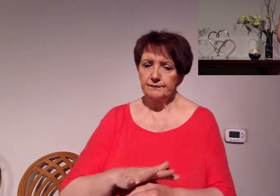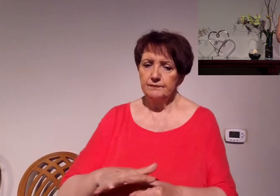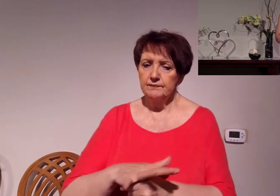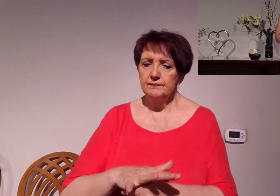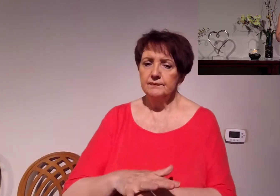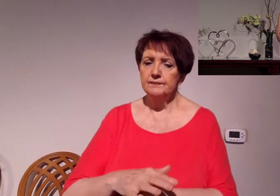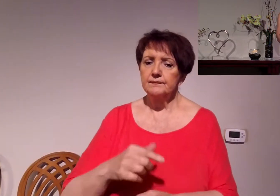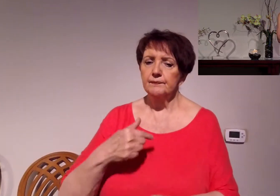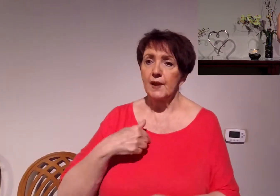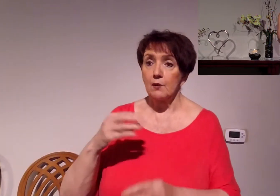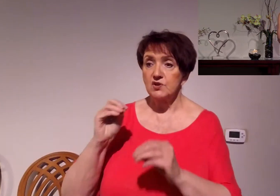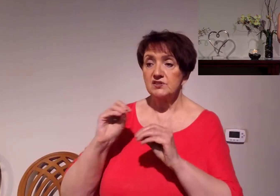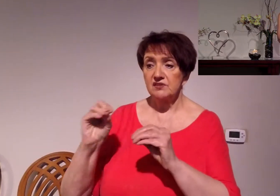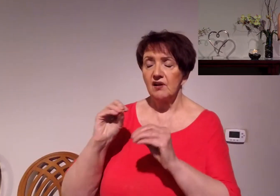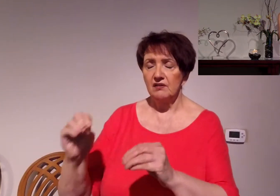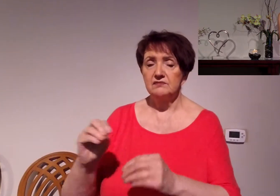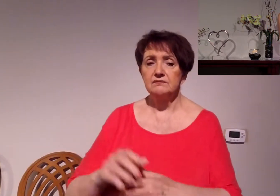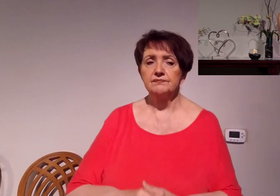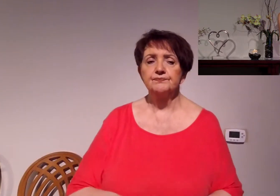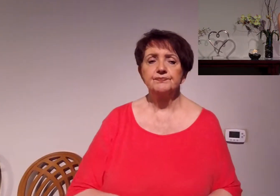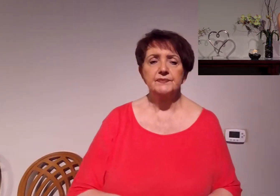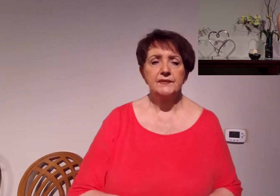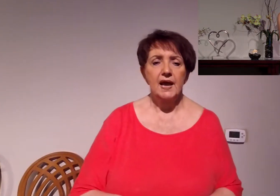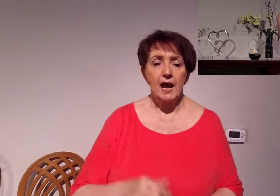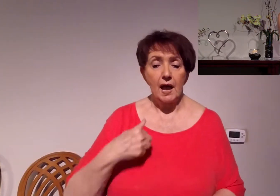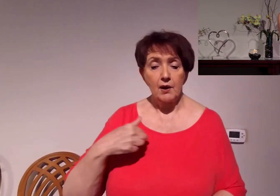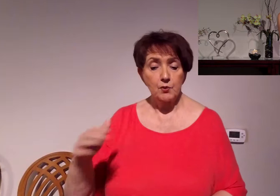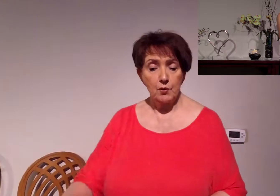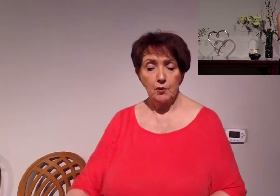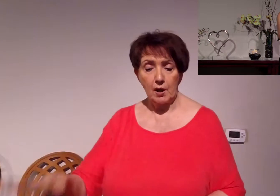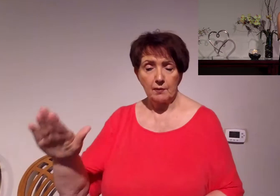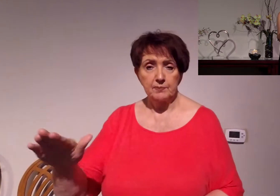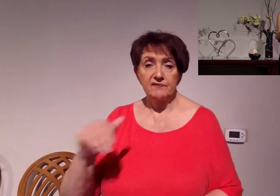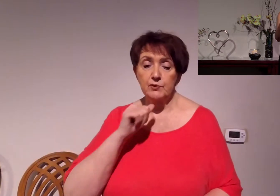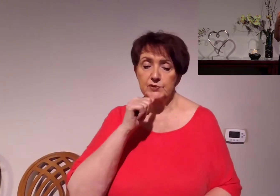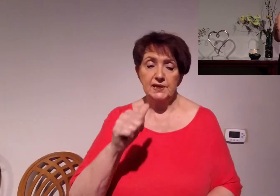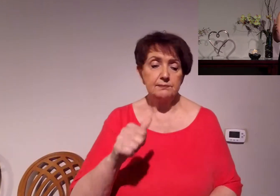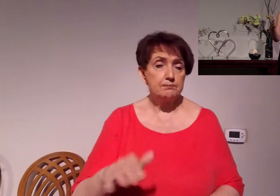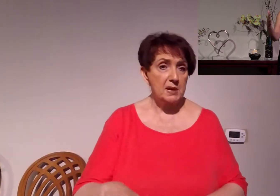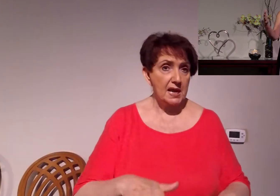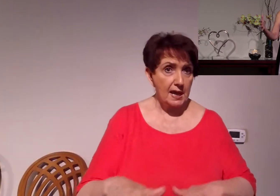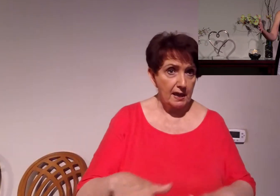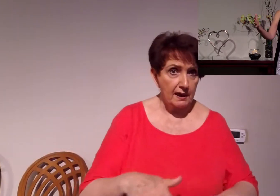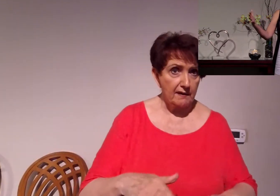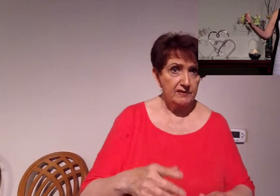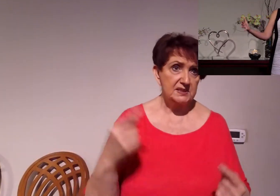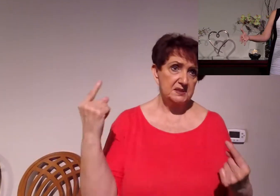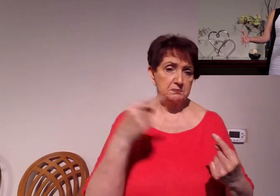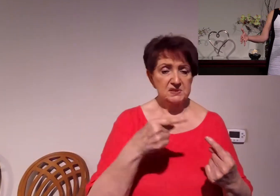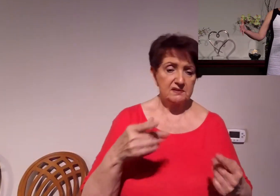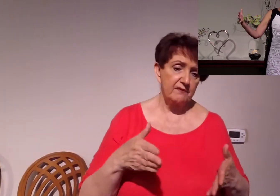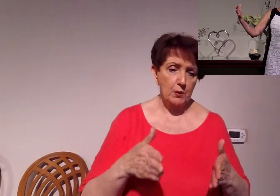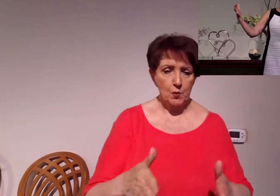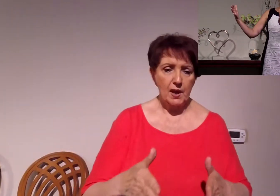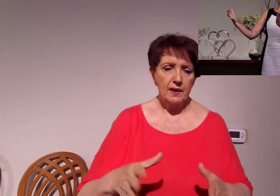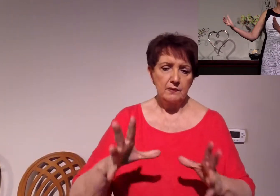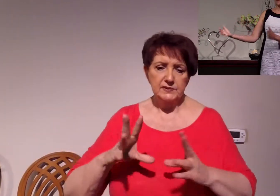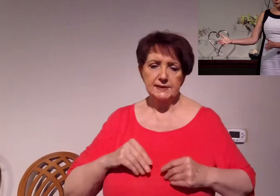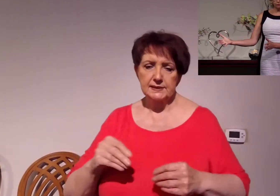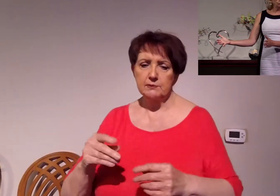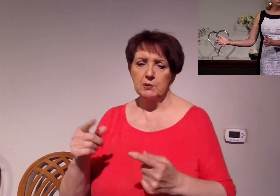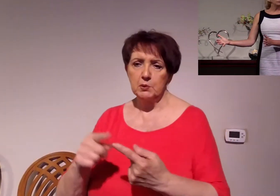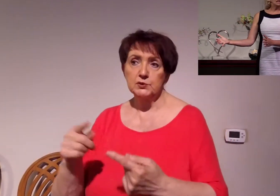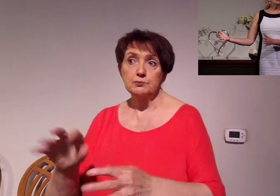go. I was raised that unless you didn't behave in the certain acceptable way that was acceptable to my family, basically to